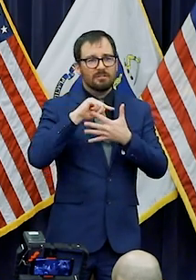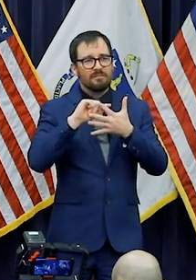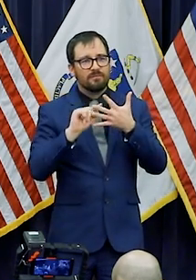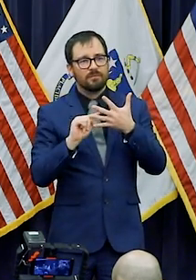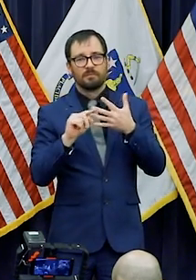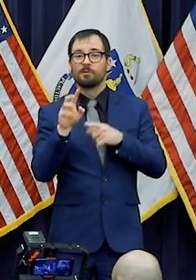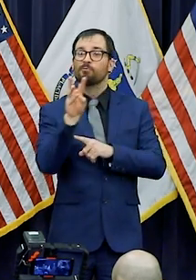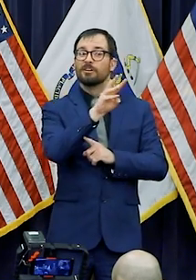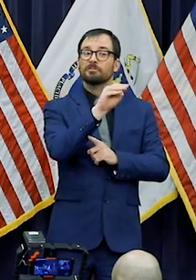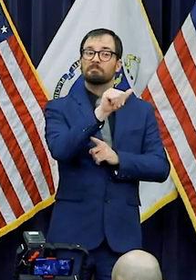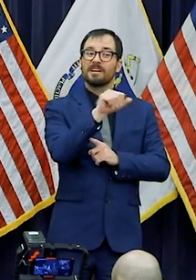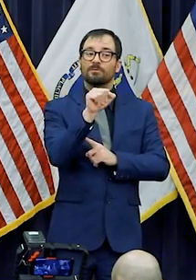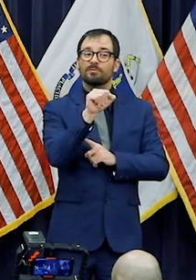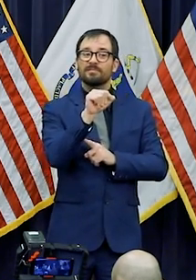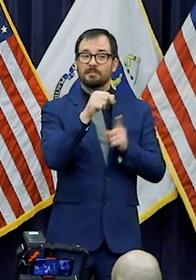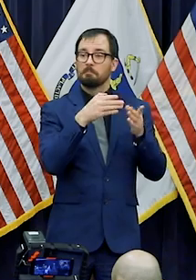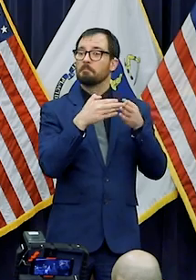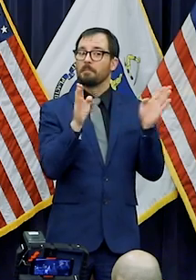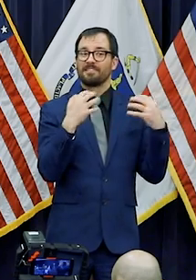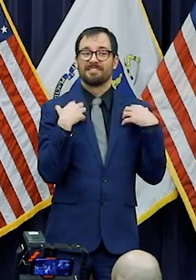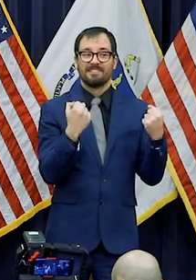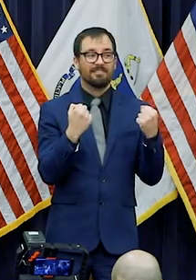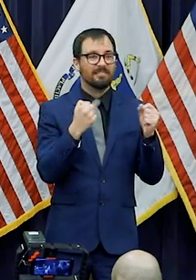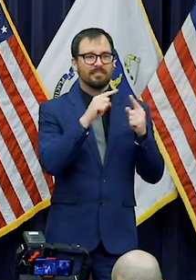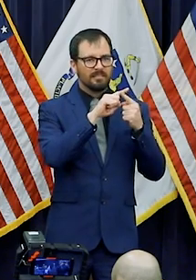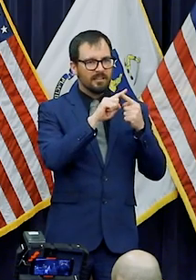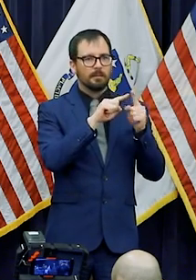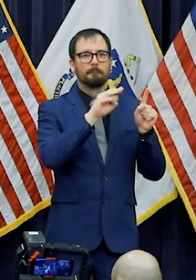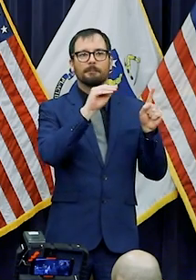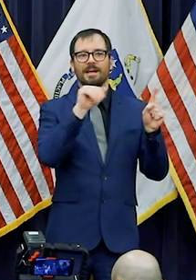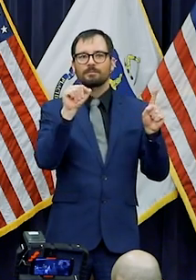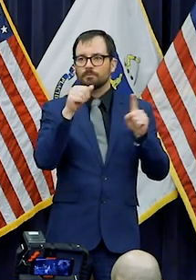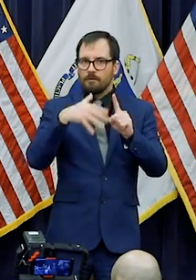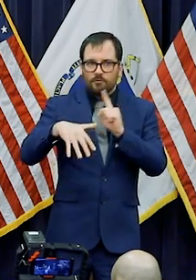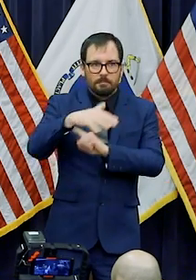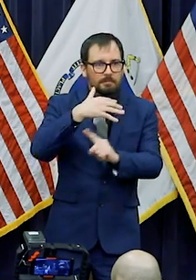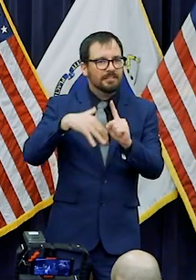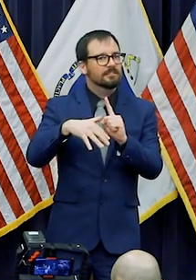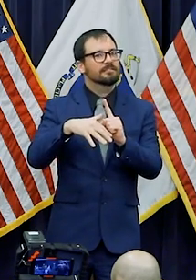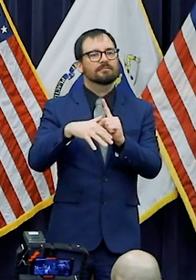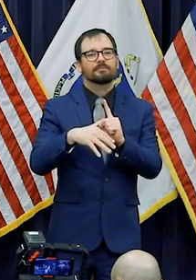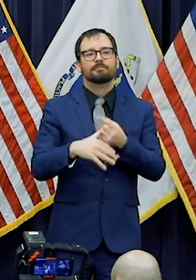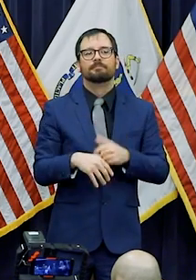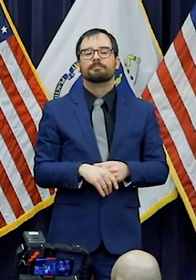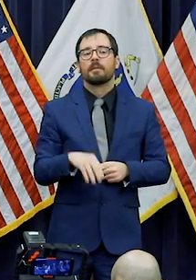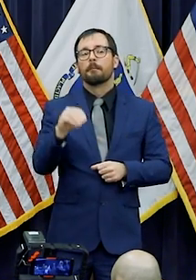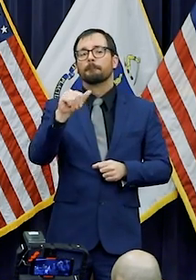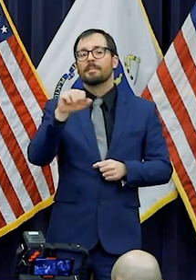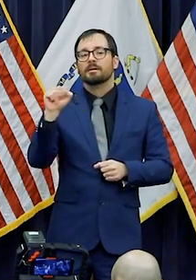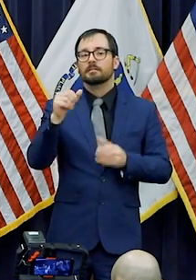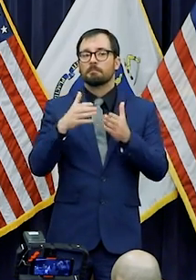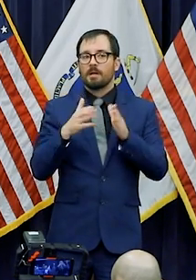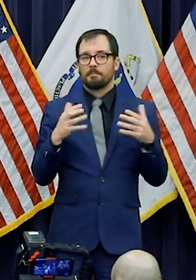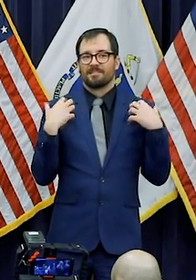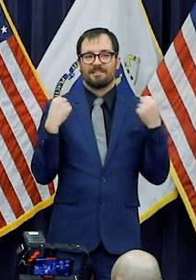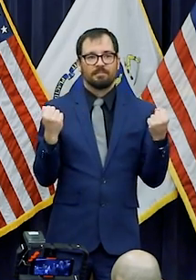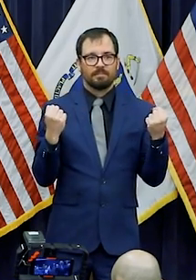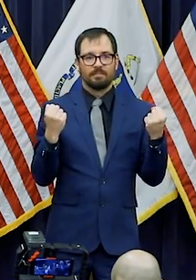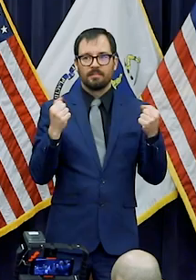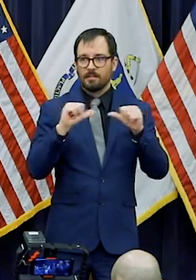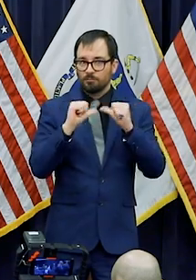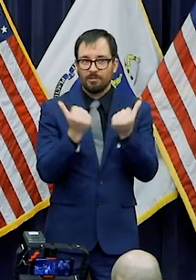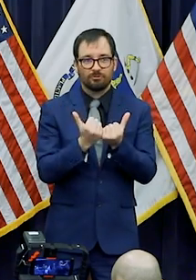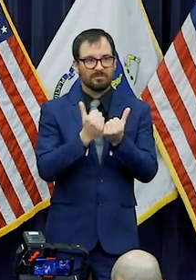Association, the Mass Environmental Health Association, and the Mass Public Health Association, to discuss distribution of the